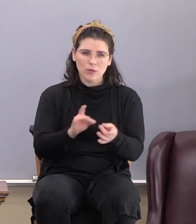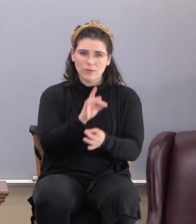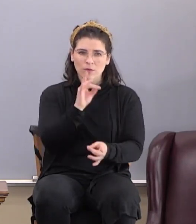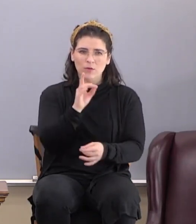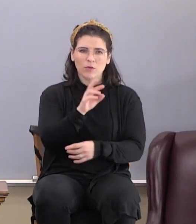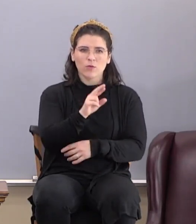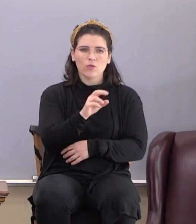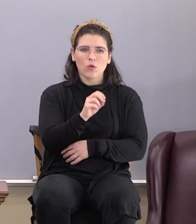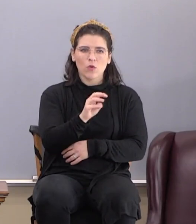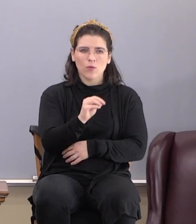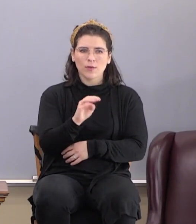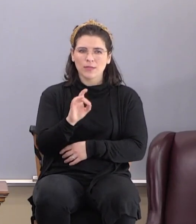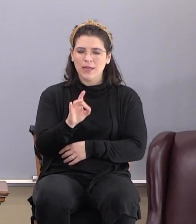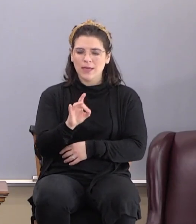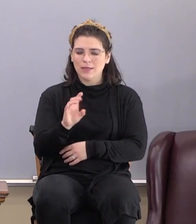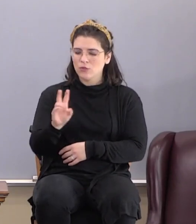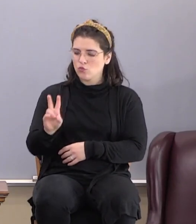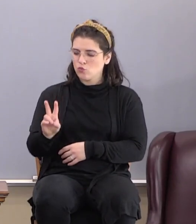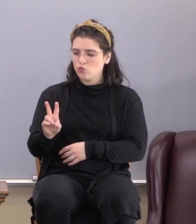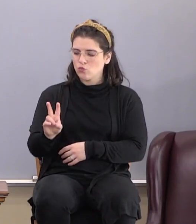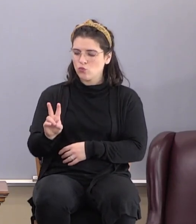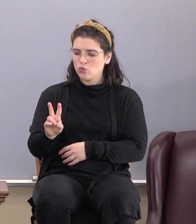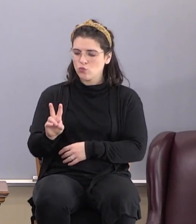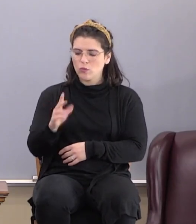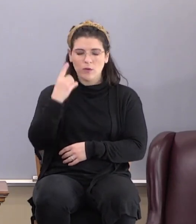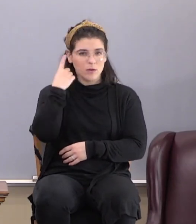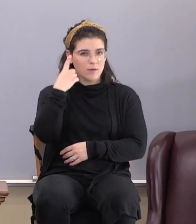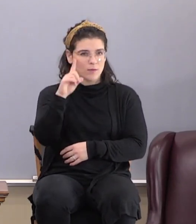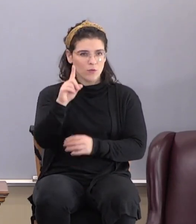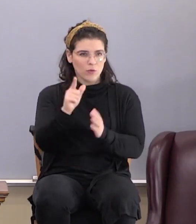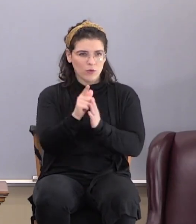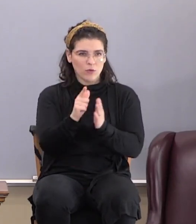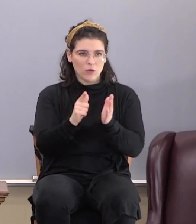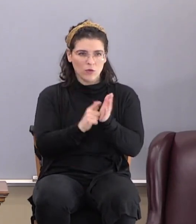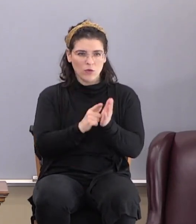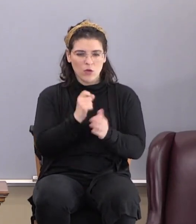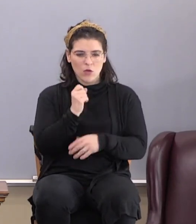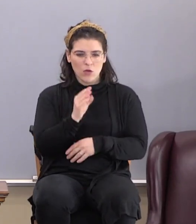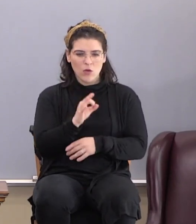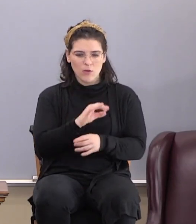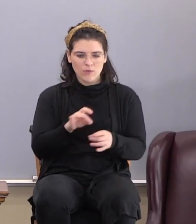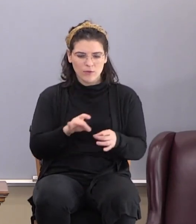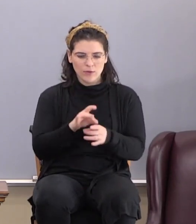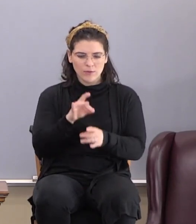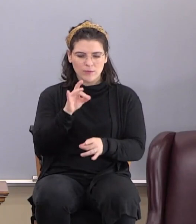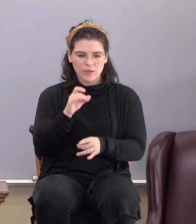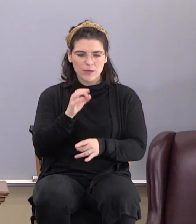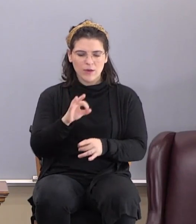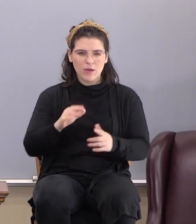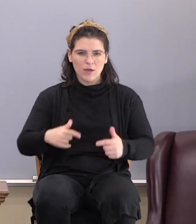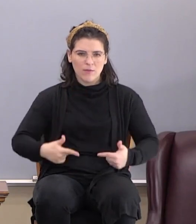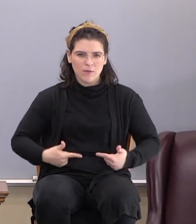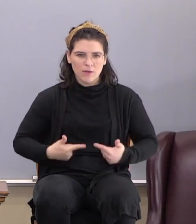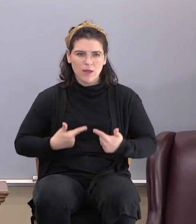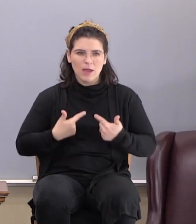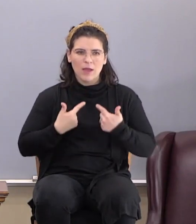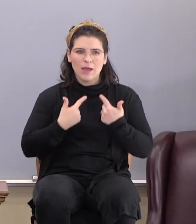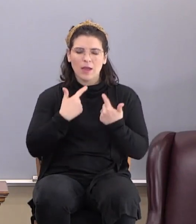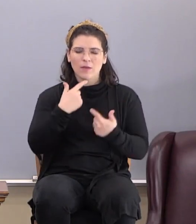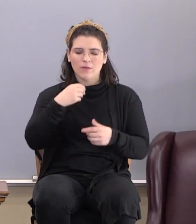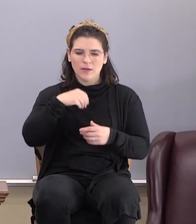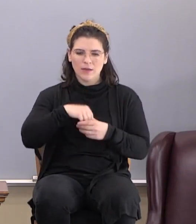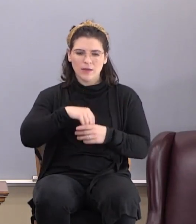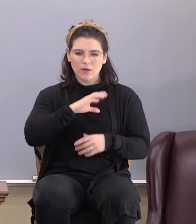Romans chapter 8, verse 2. For the law of the Spirit of life